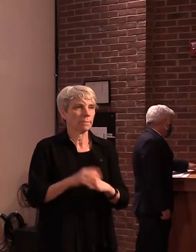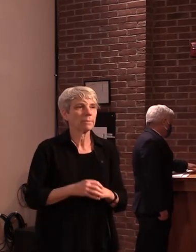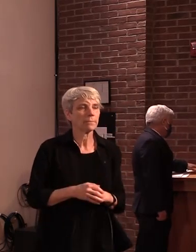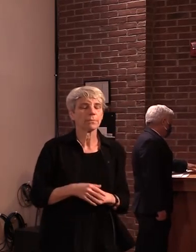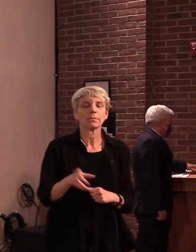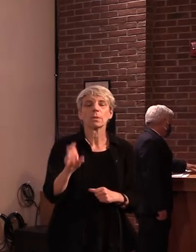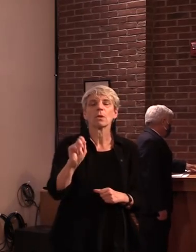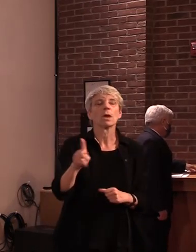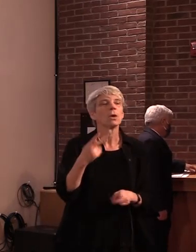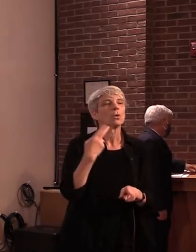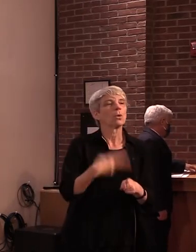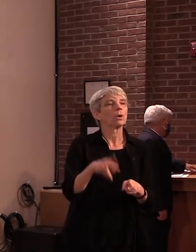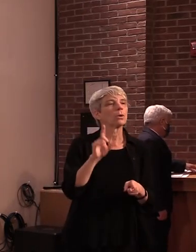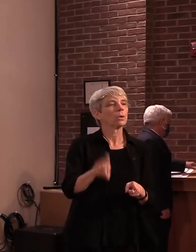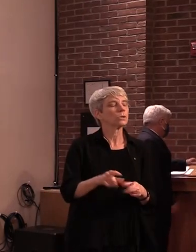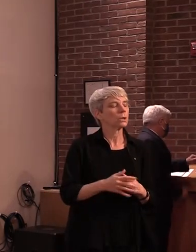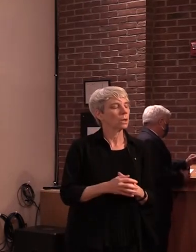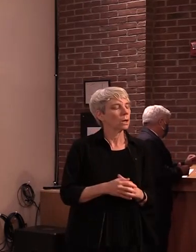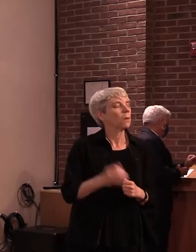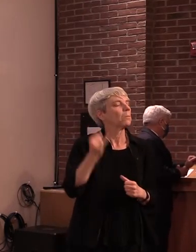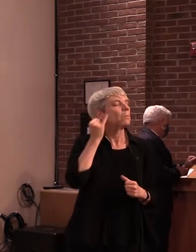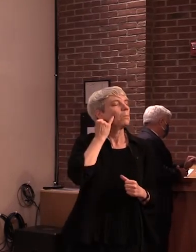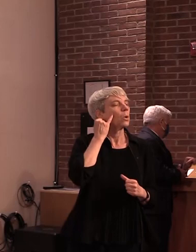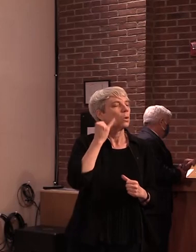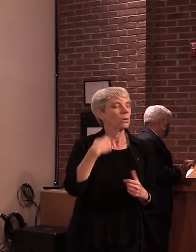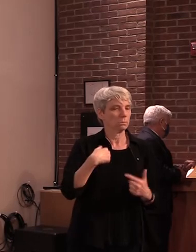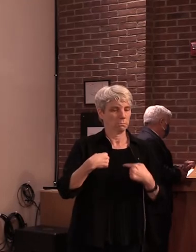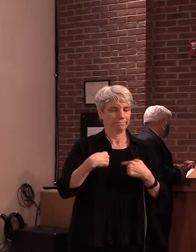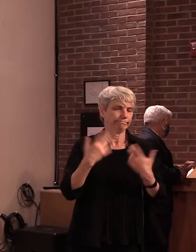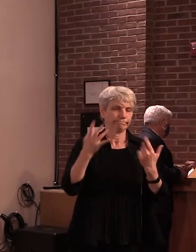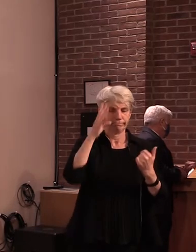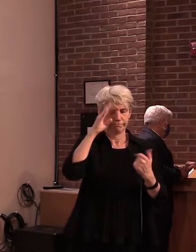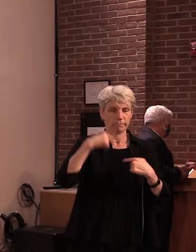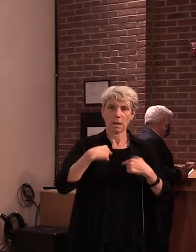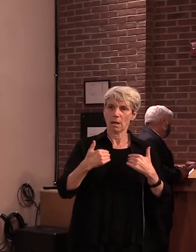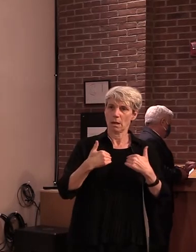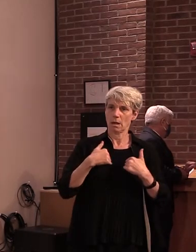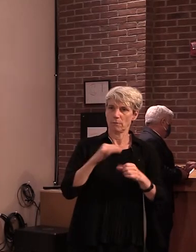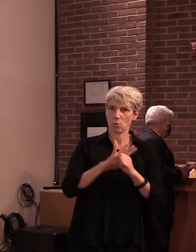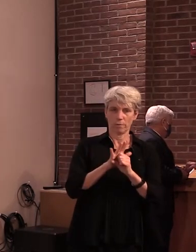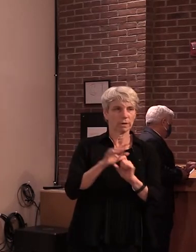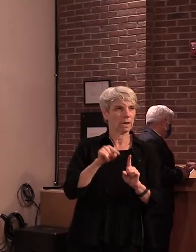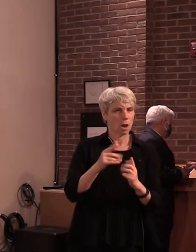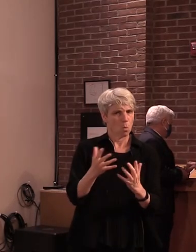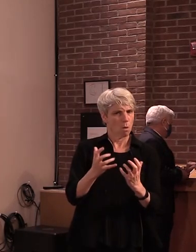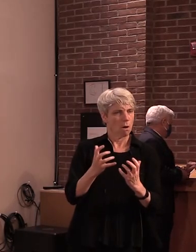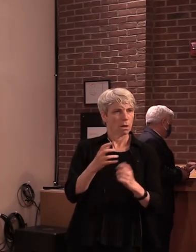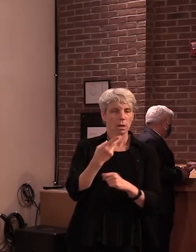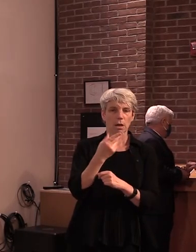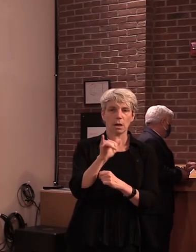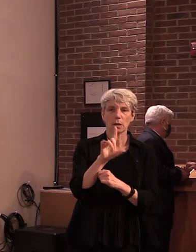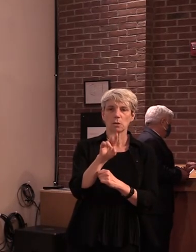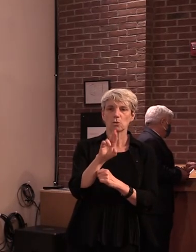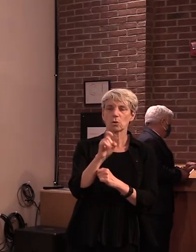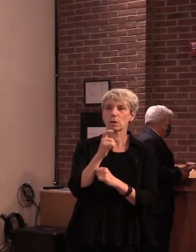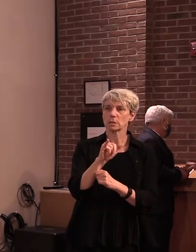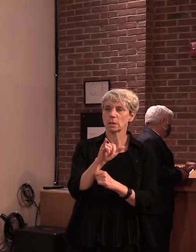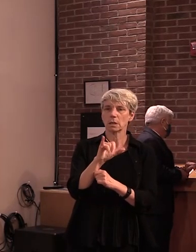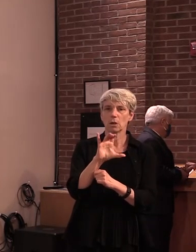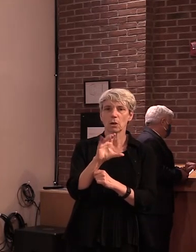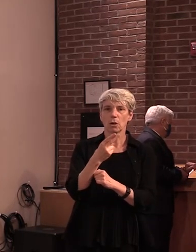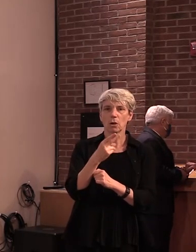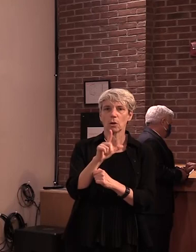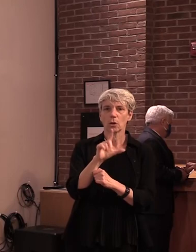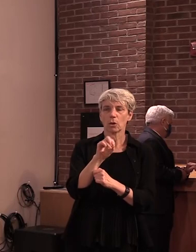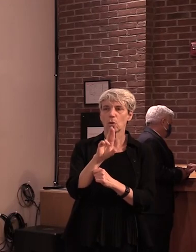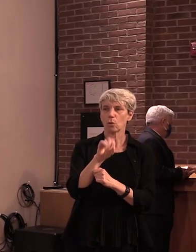Just real quick, if somebody has COVID and they want to use this drug or try this drug or ask their doctor about it, would